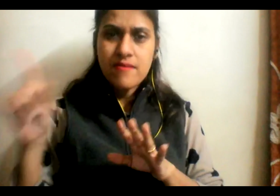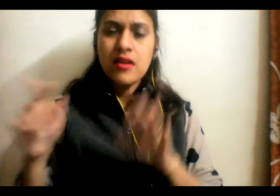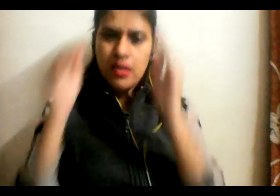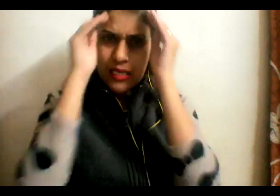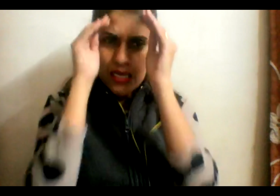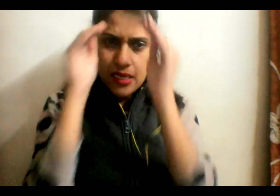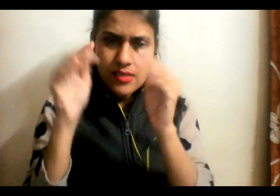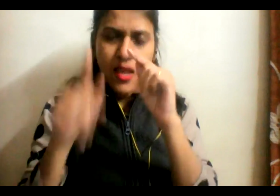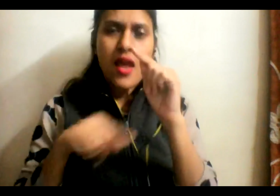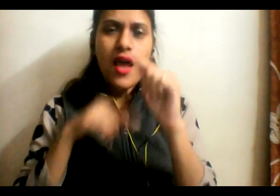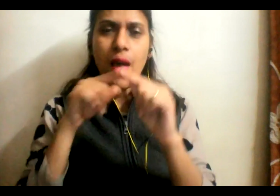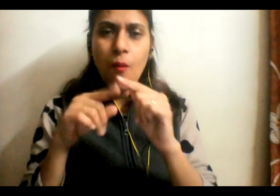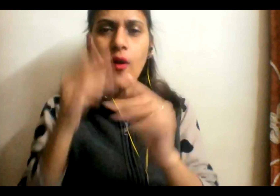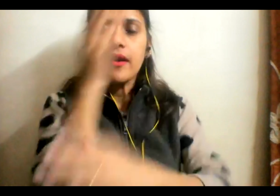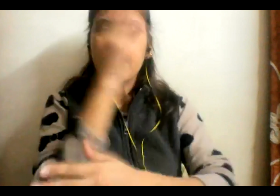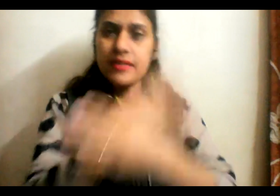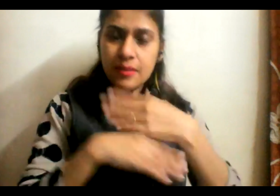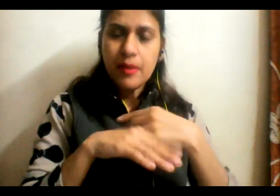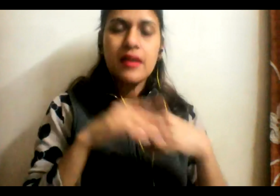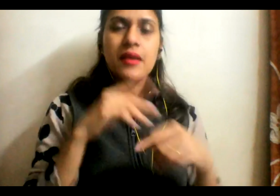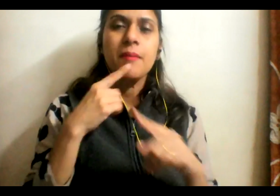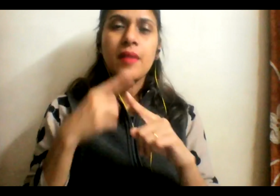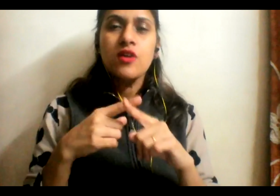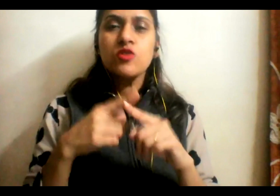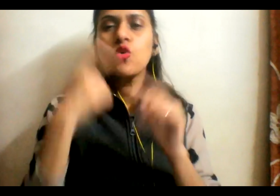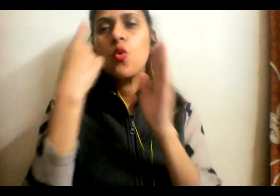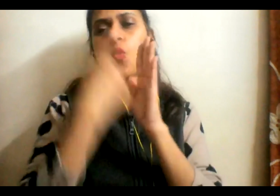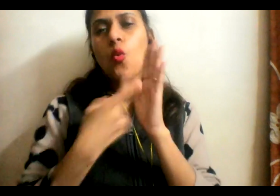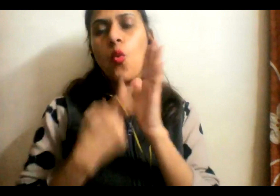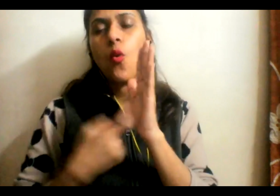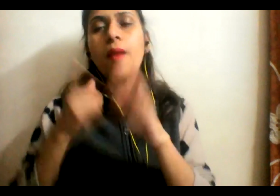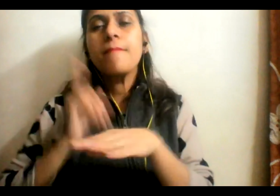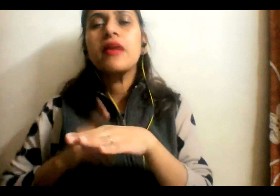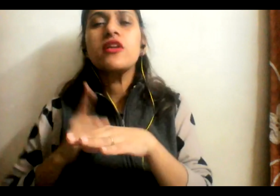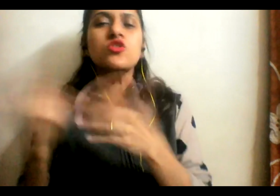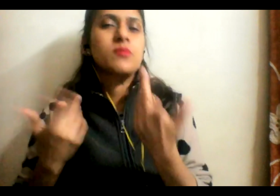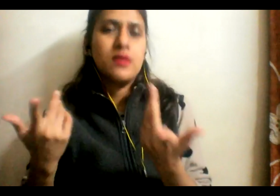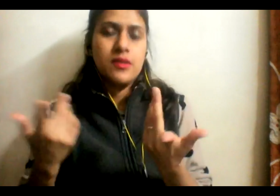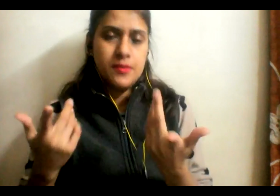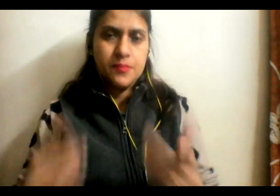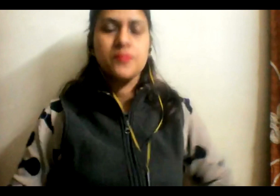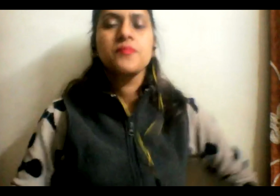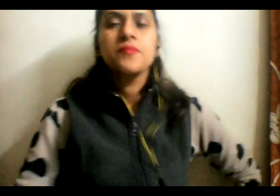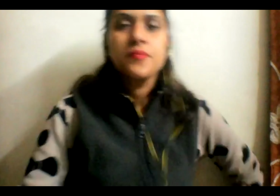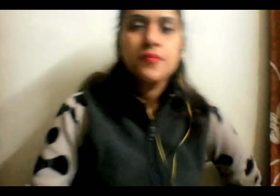of disability and the norms of punishment? Thank you.